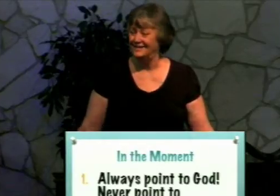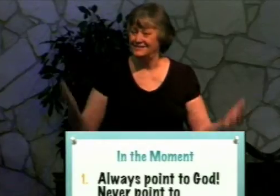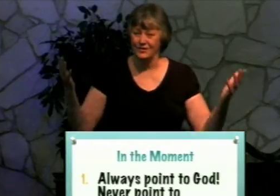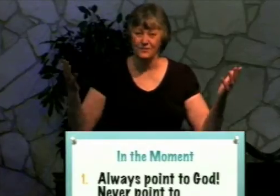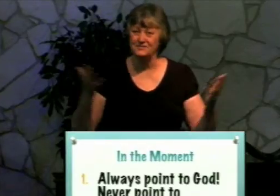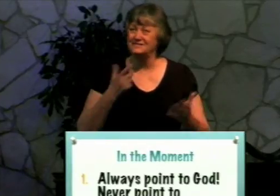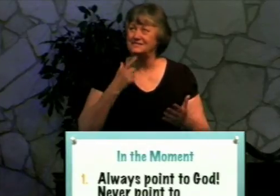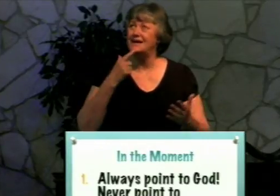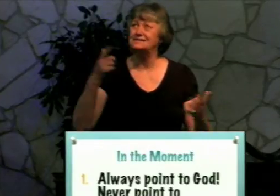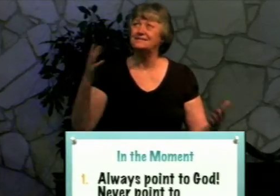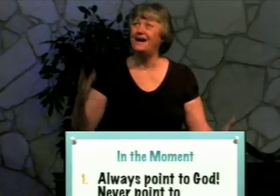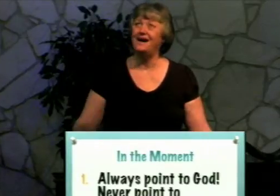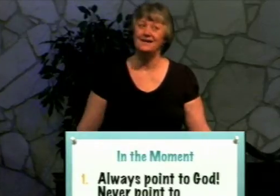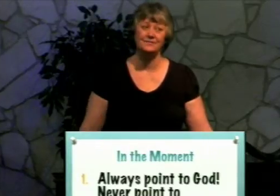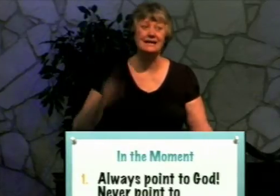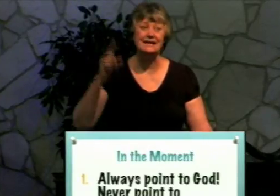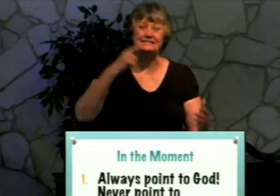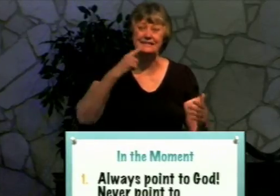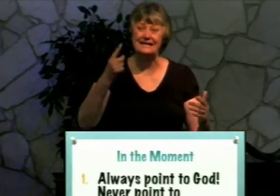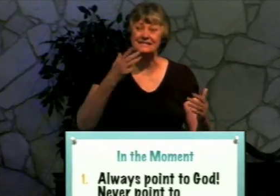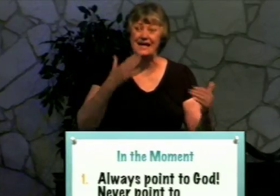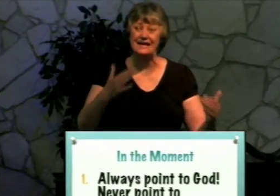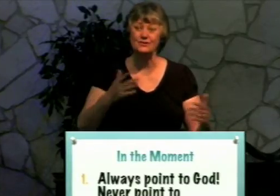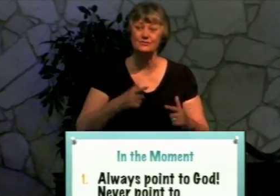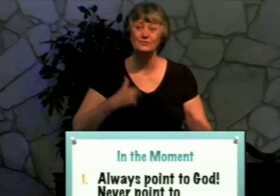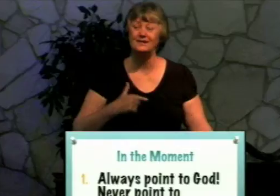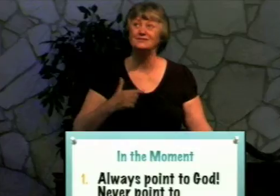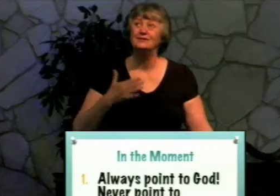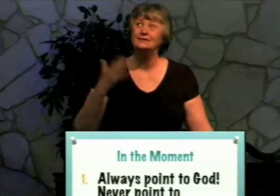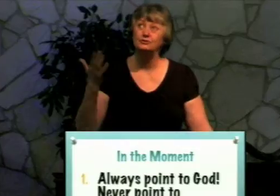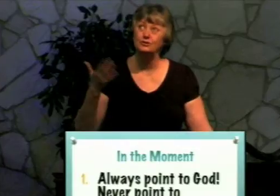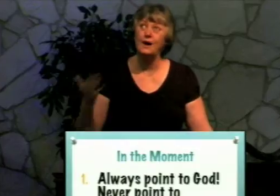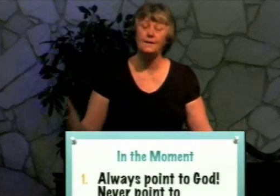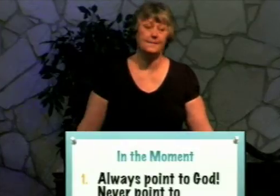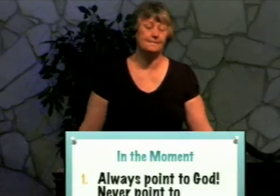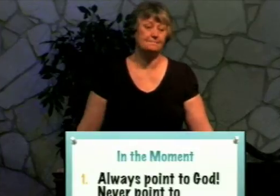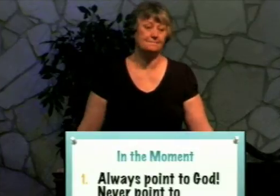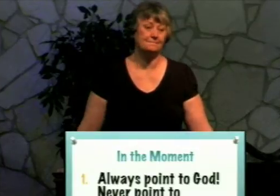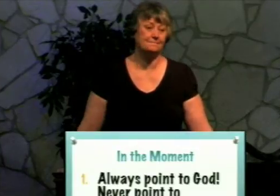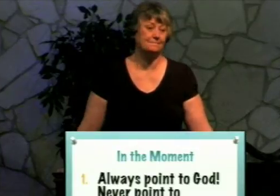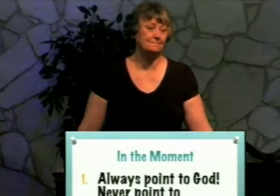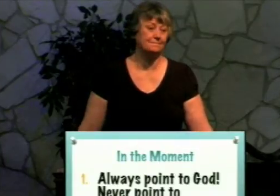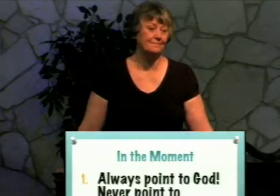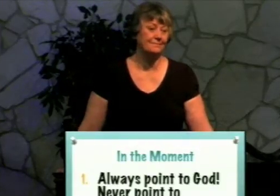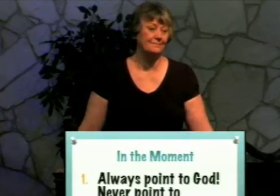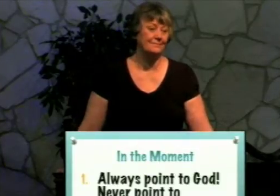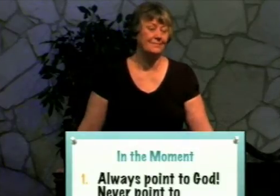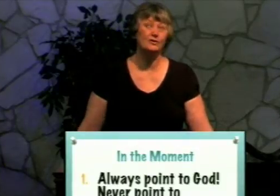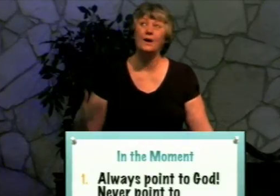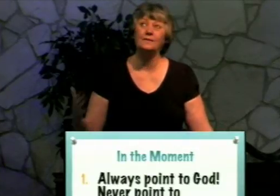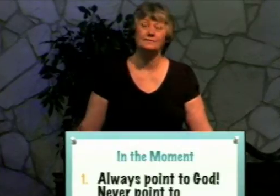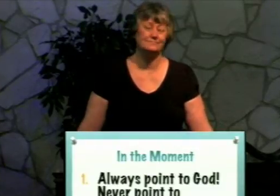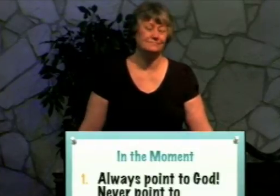So we just say to God, when He says thank you to us, you're welcome. You're welcome.